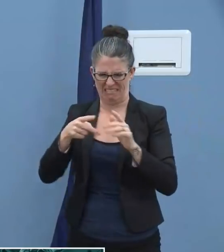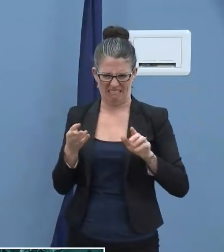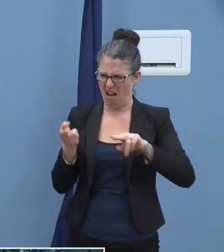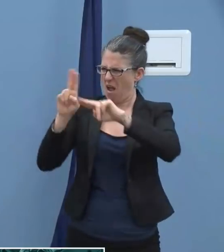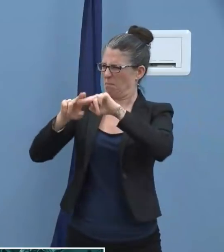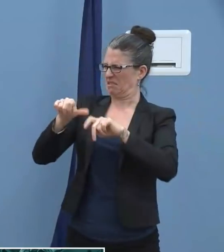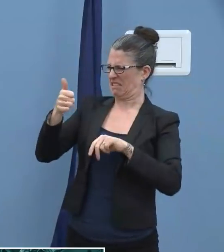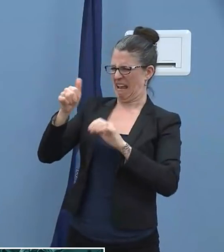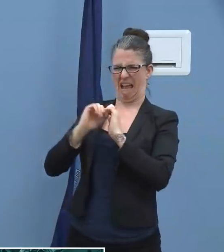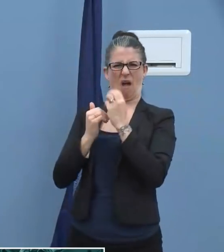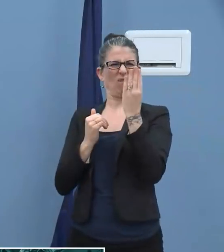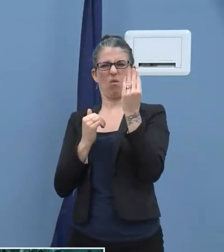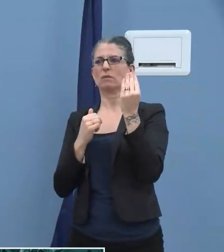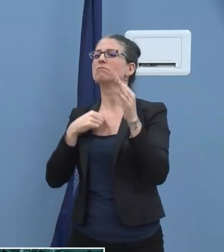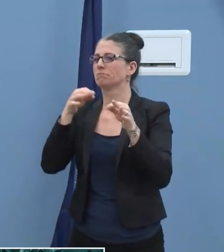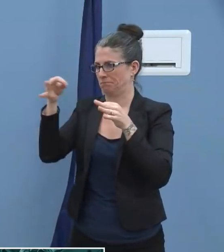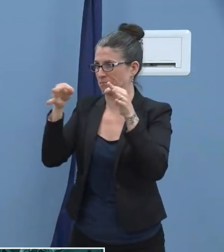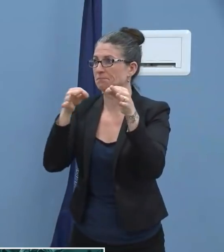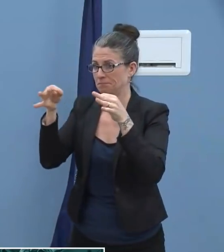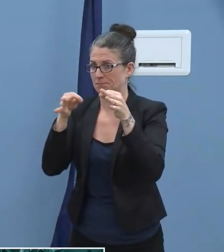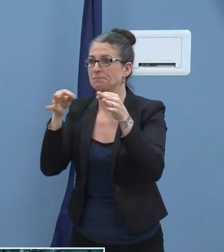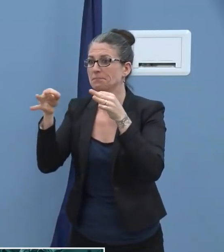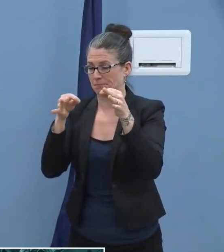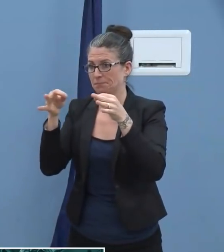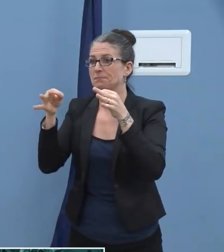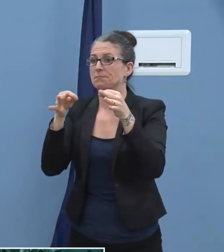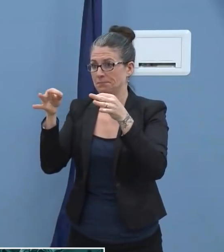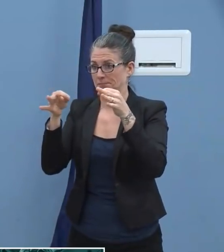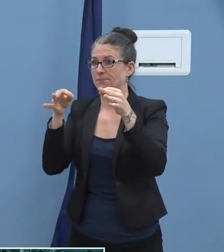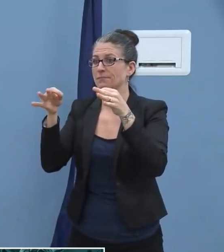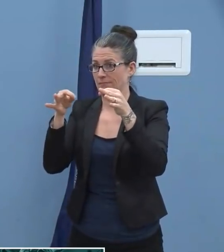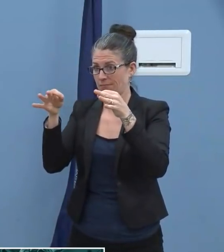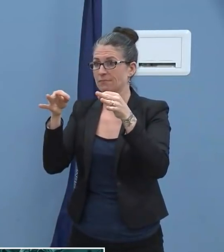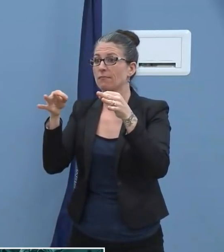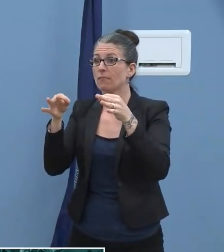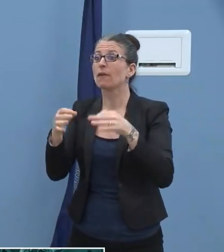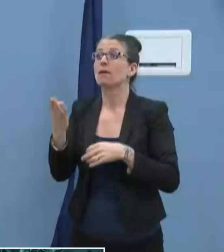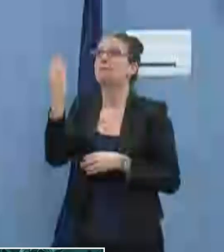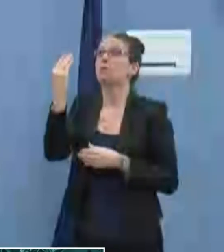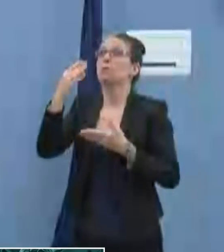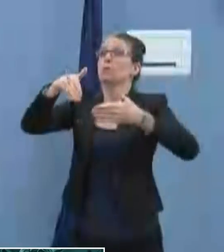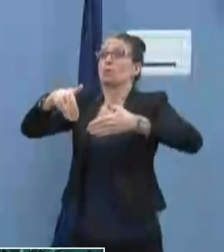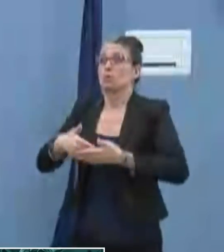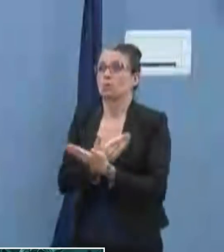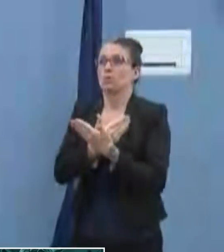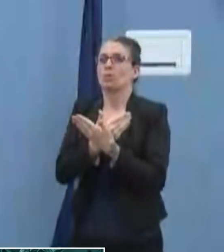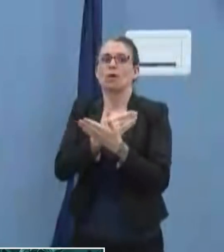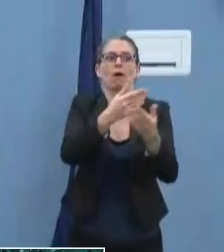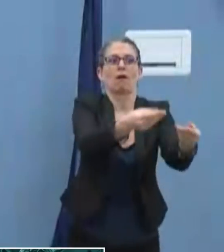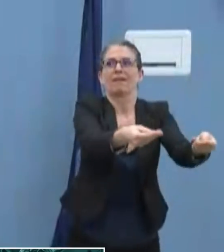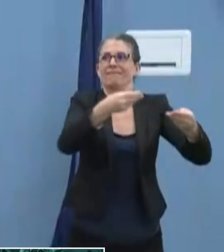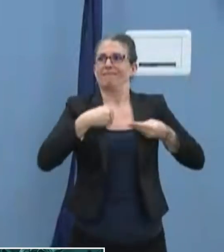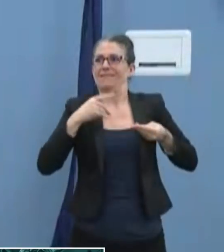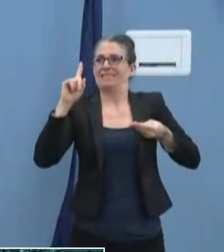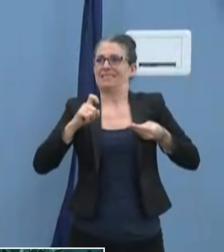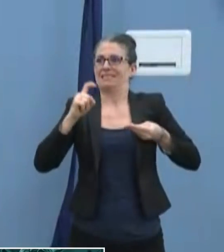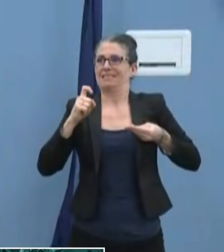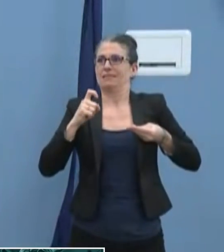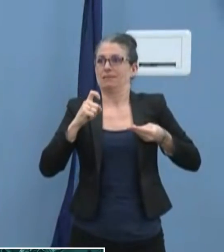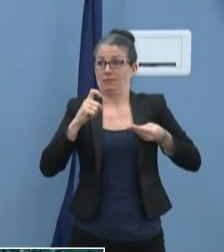in total, there have been 14 new cases. However, in that, we have also